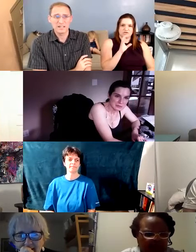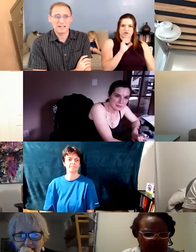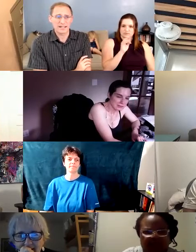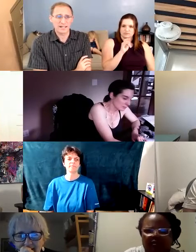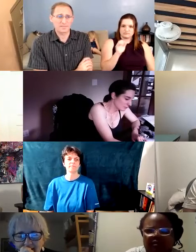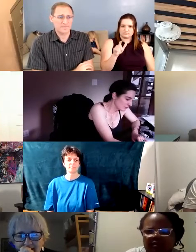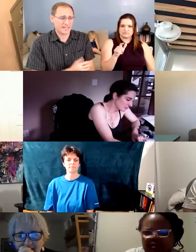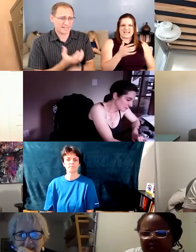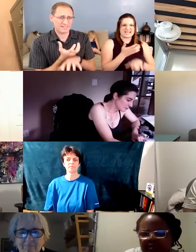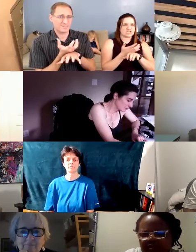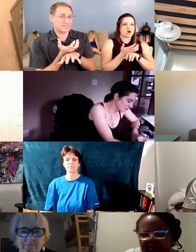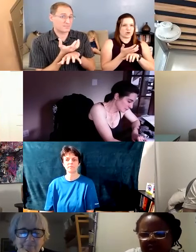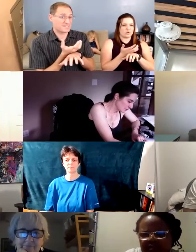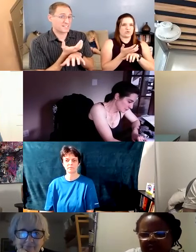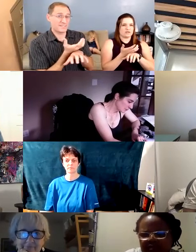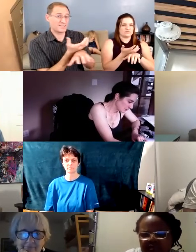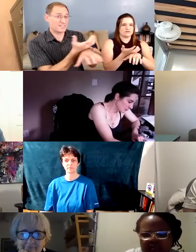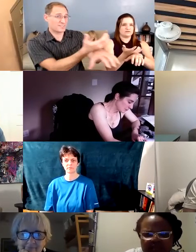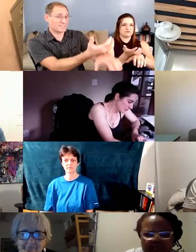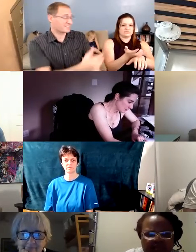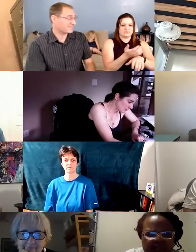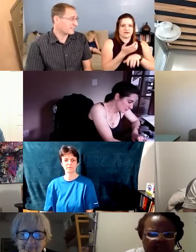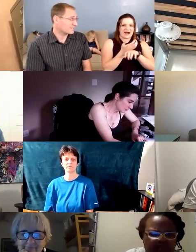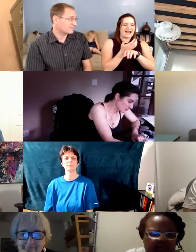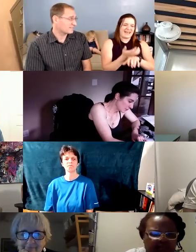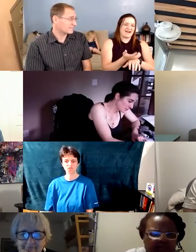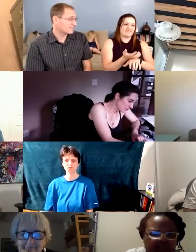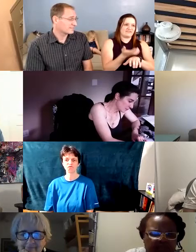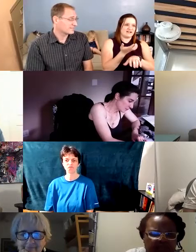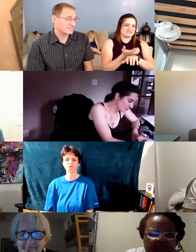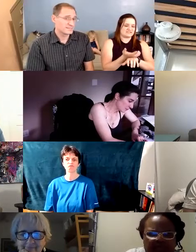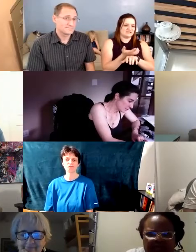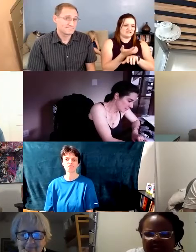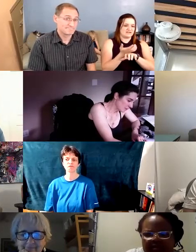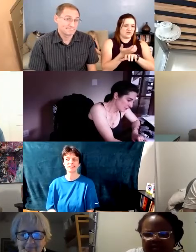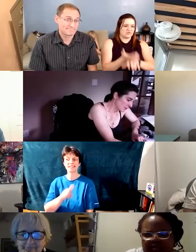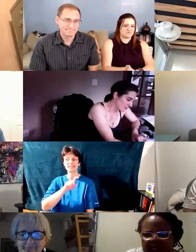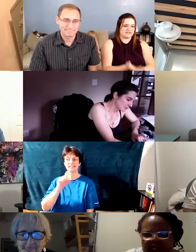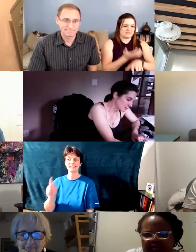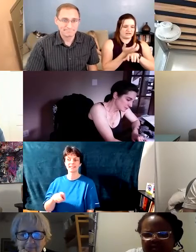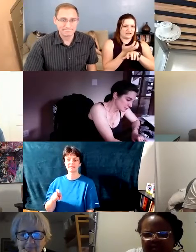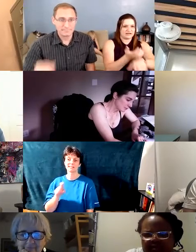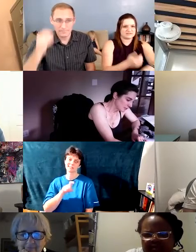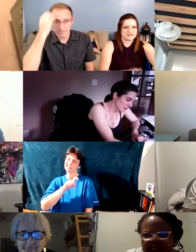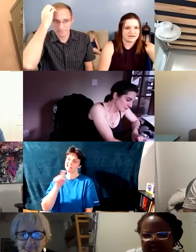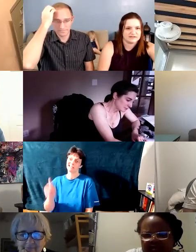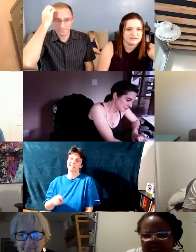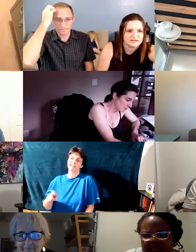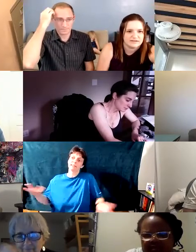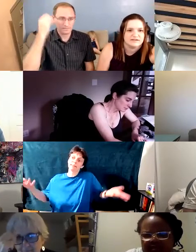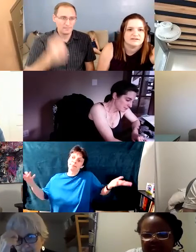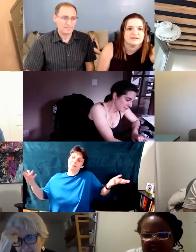it. Carpool? Yeah, myself, I've never seen the sign. I have. I don't use it, but yeah, yeah.